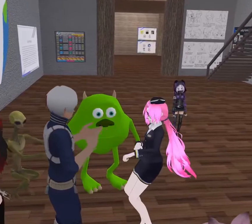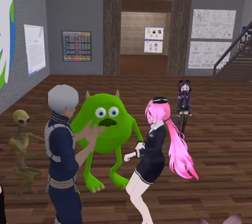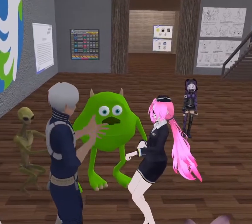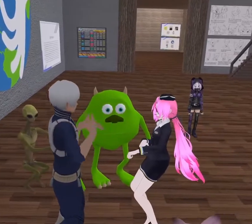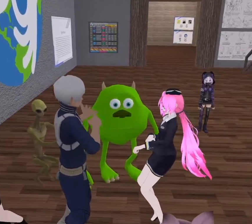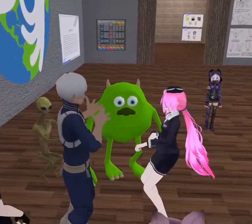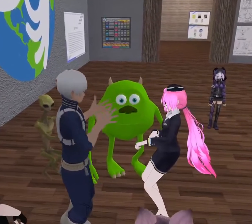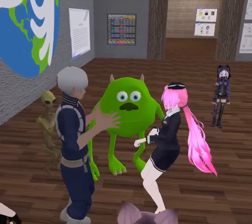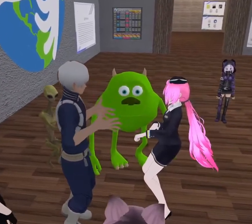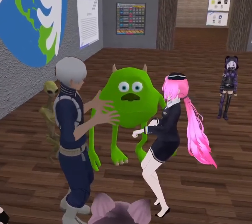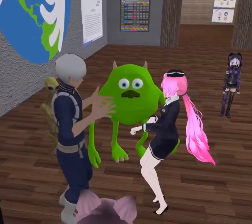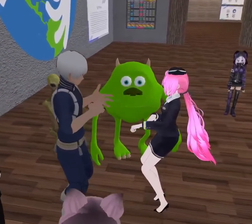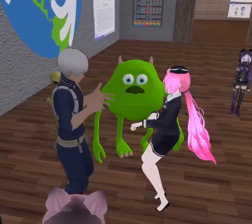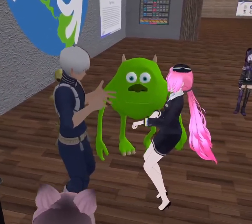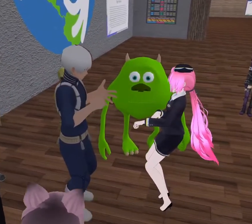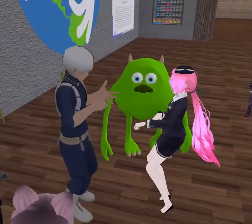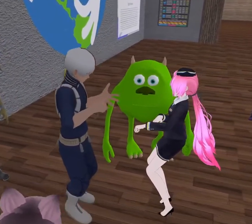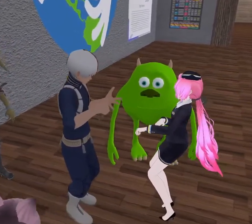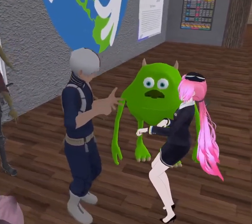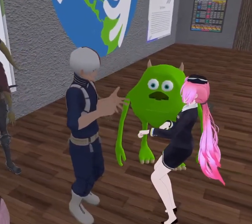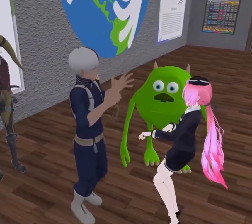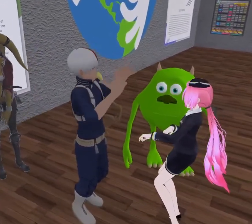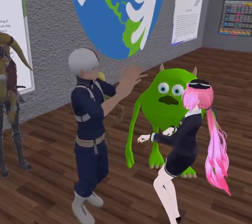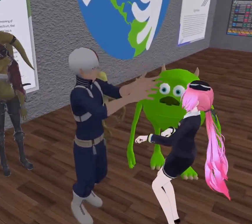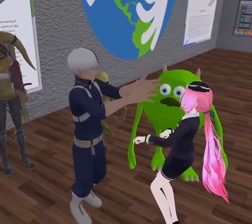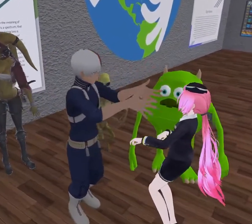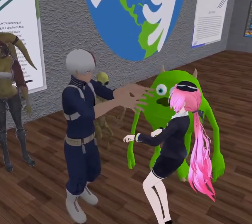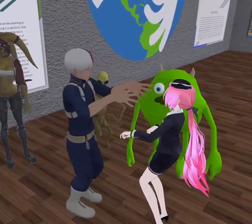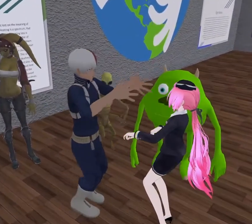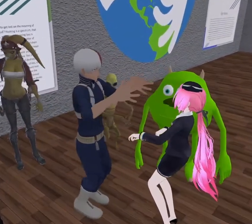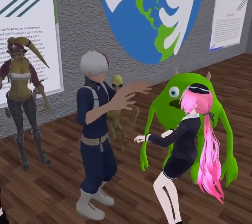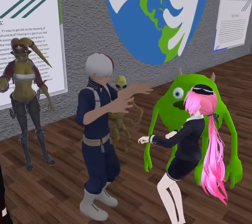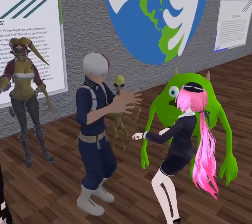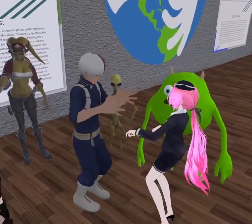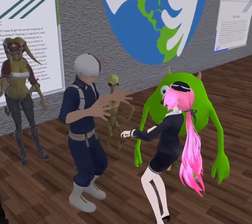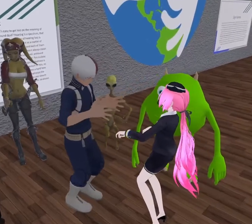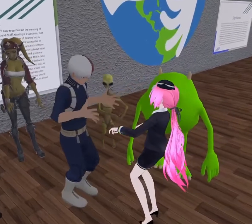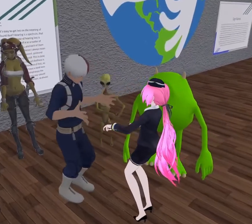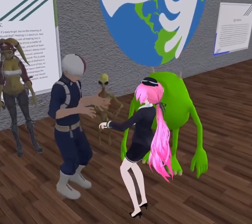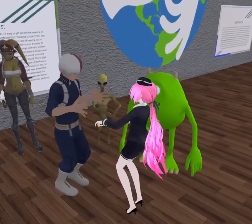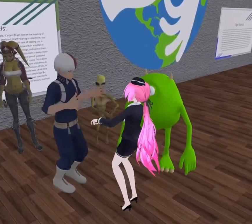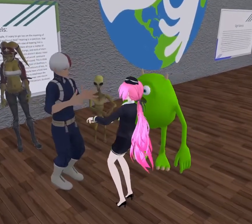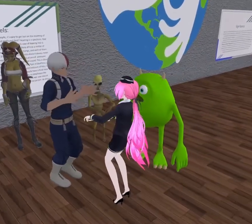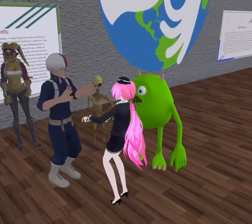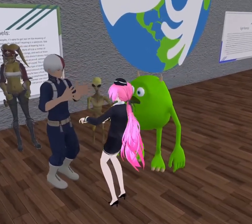yeah, he got his parents and teacher to help him, and like, here's the weird part: he played the accordion. Suppose I do it